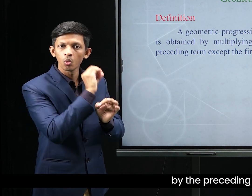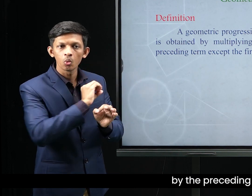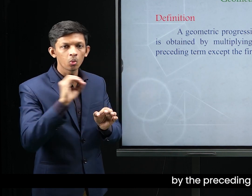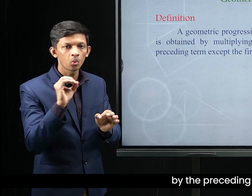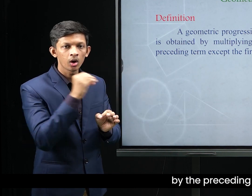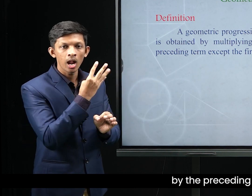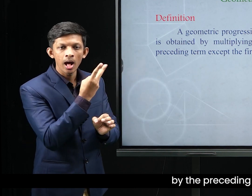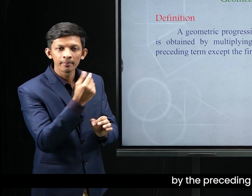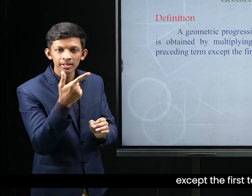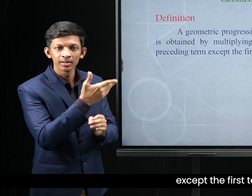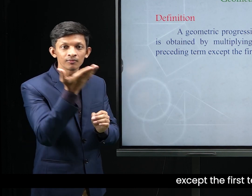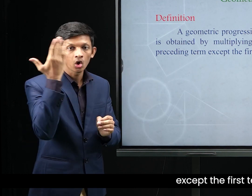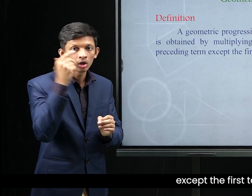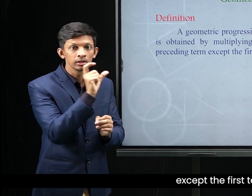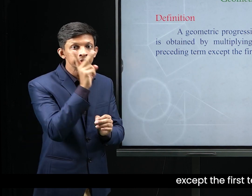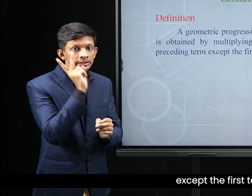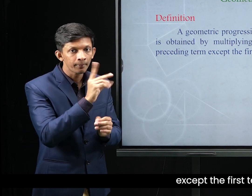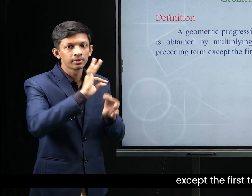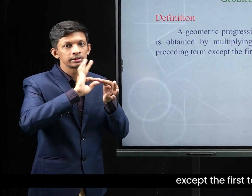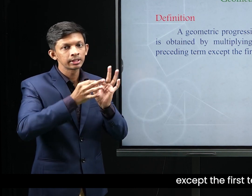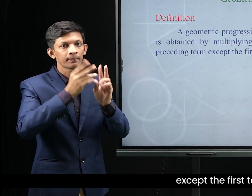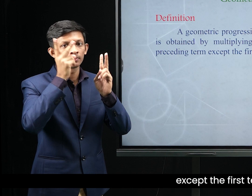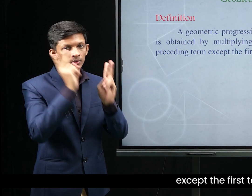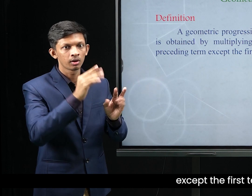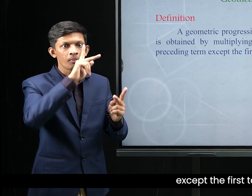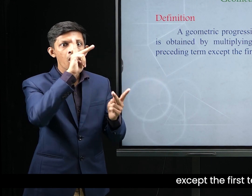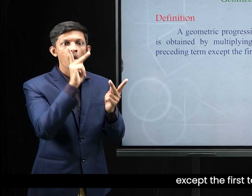the preceding term except the first term.